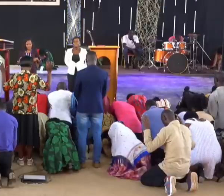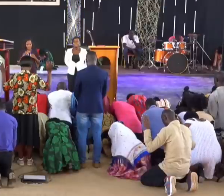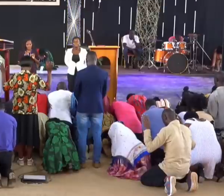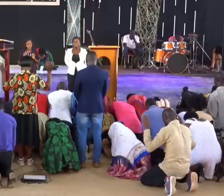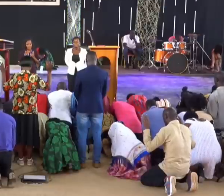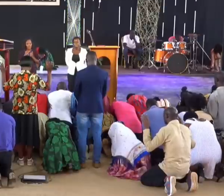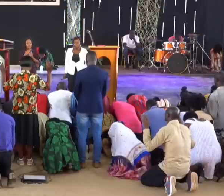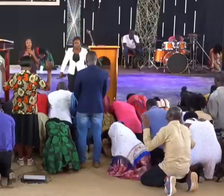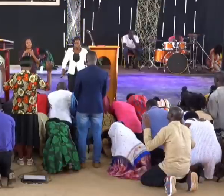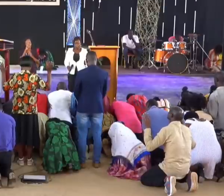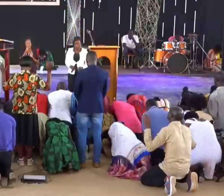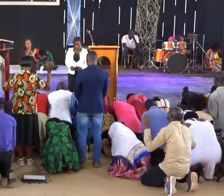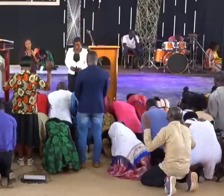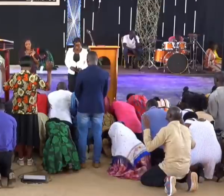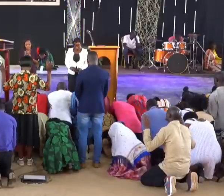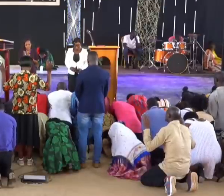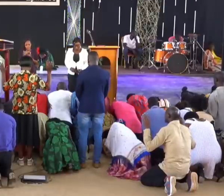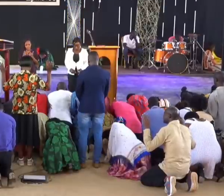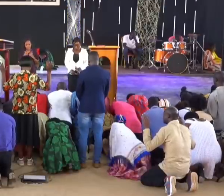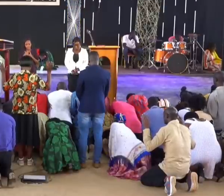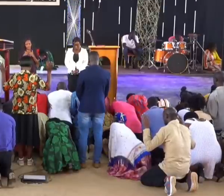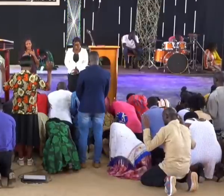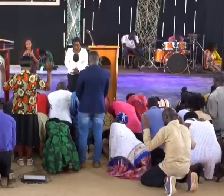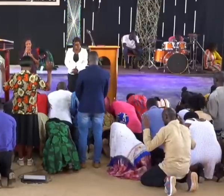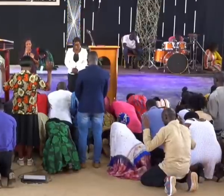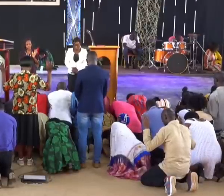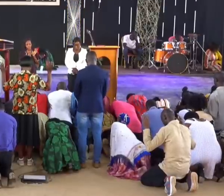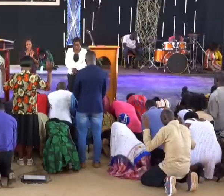Twagala kwa Yesu. Twagala kwa Yesu atulokole.